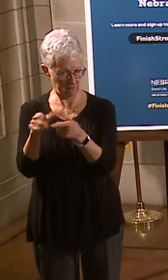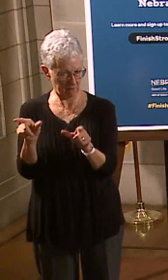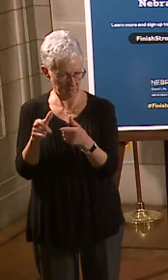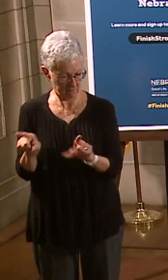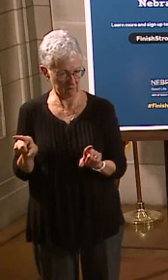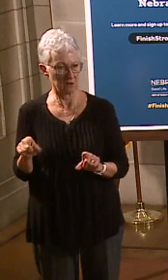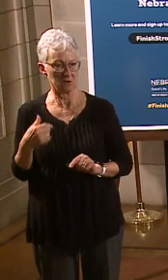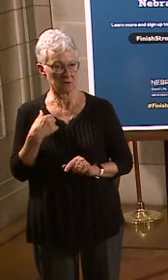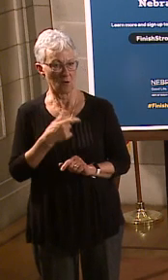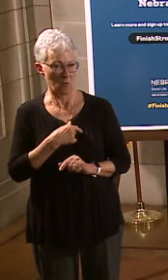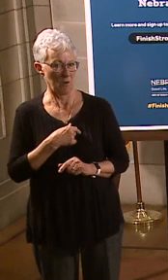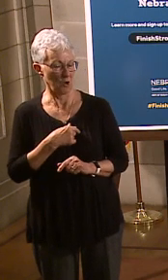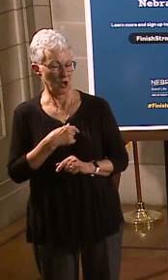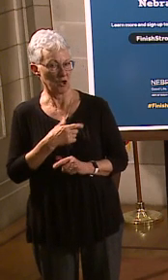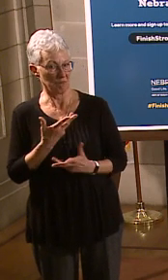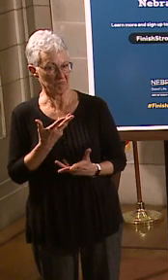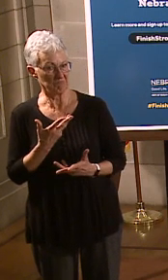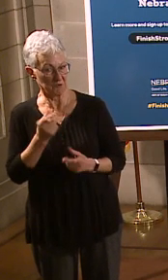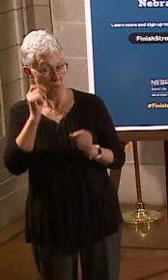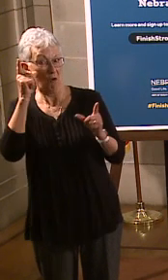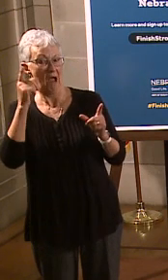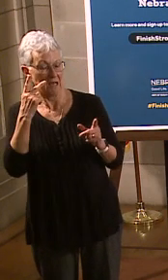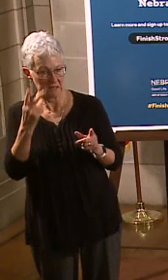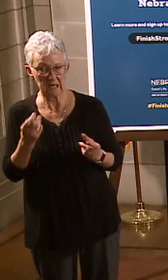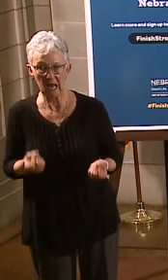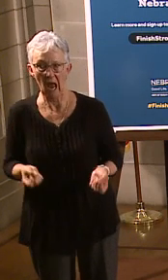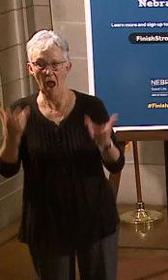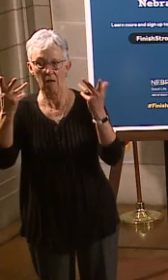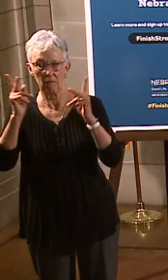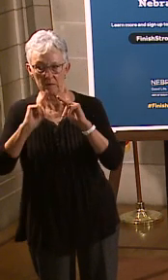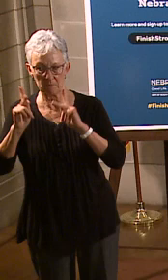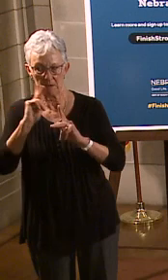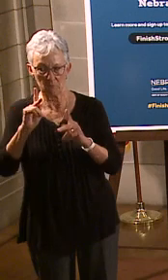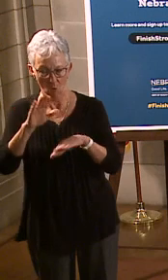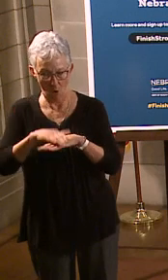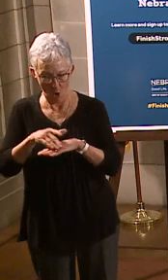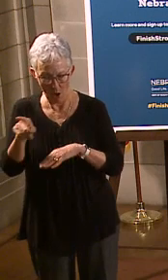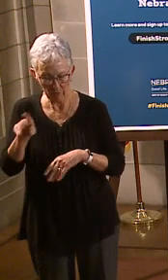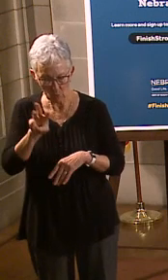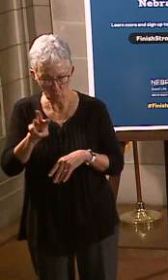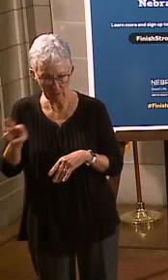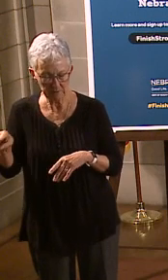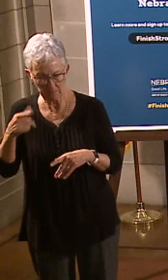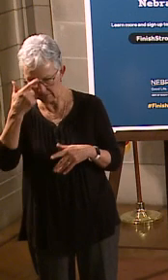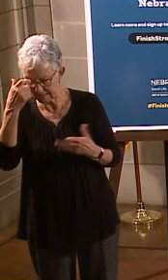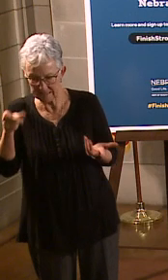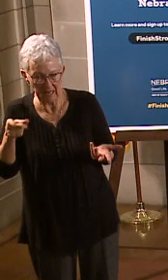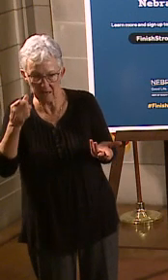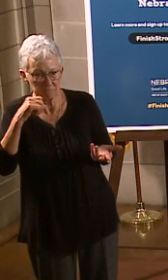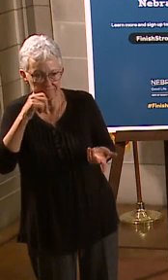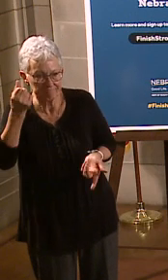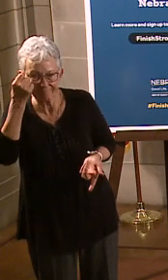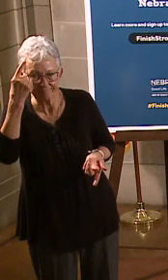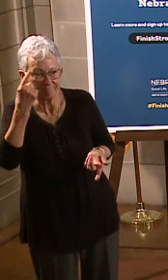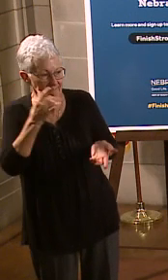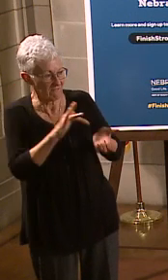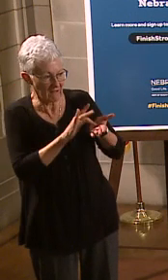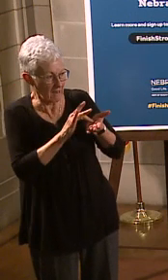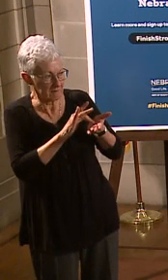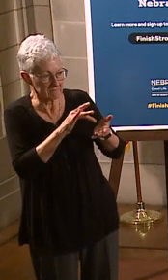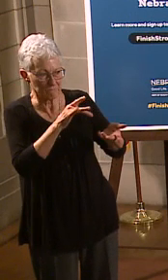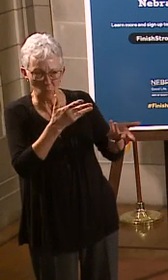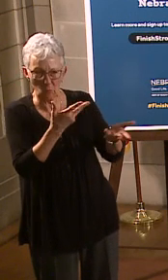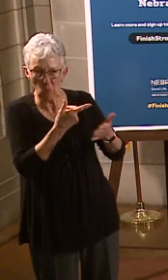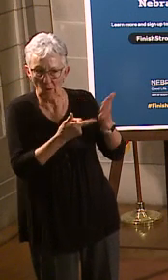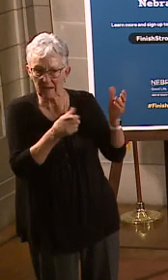had. So I would say there's vaccine hesitancy in general, and we're just trying to get the word out and provide information and education